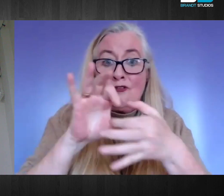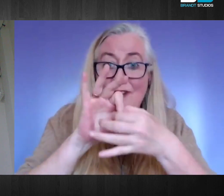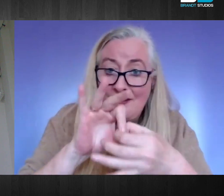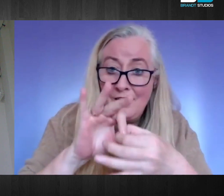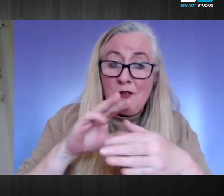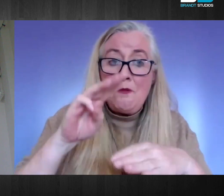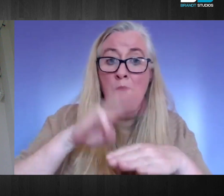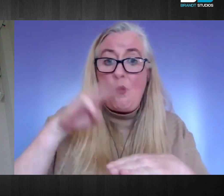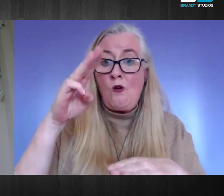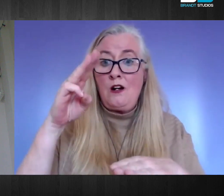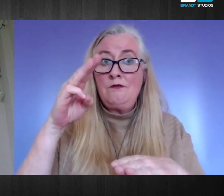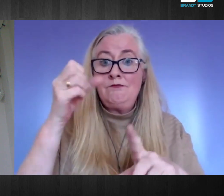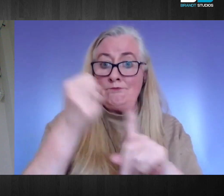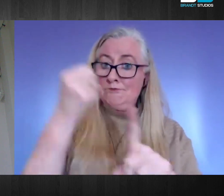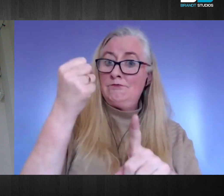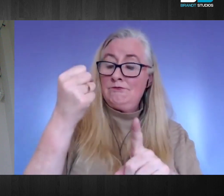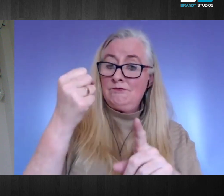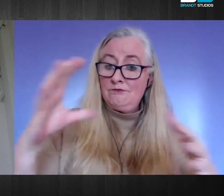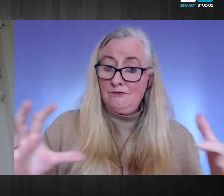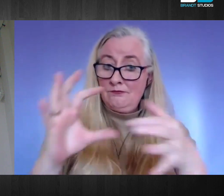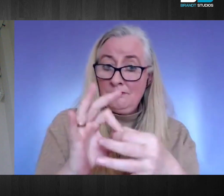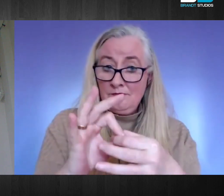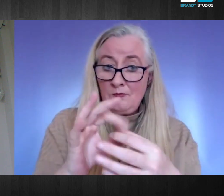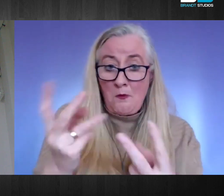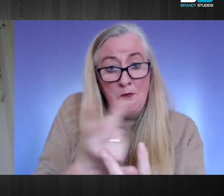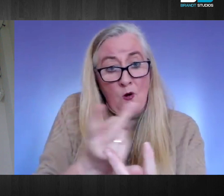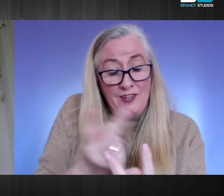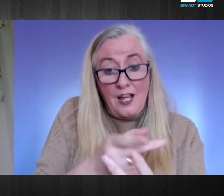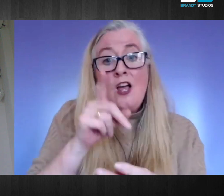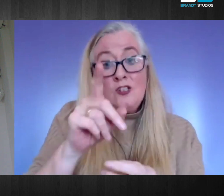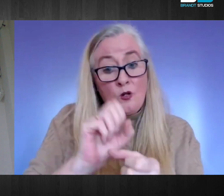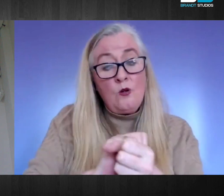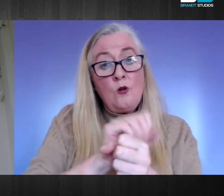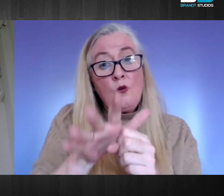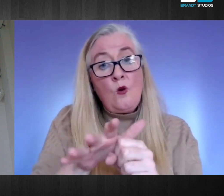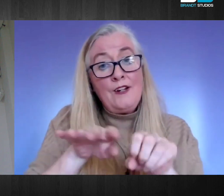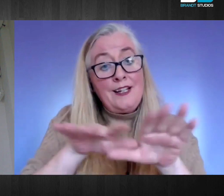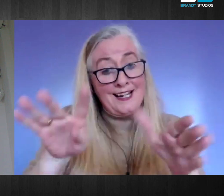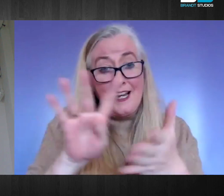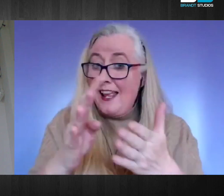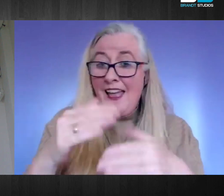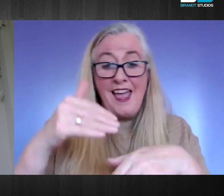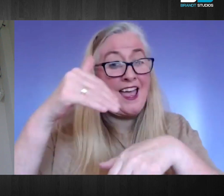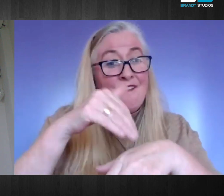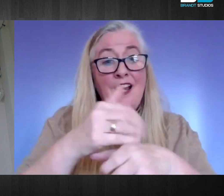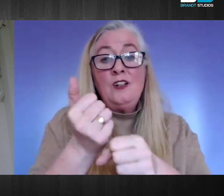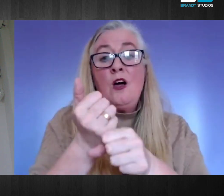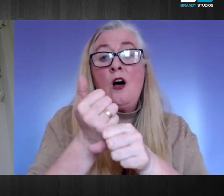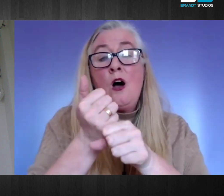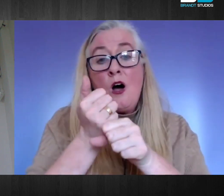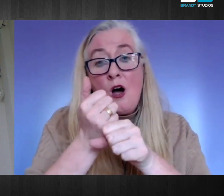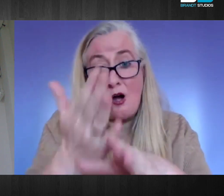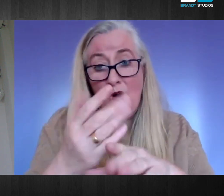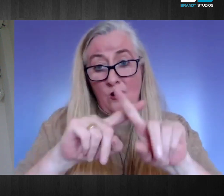Now, as many of you have said, COVID-19, it affects all of society. And many